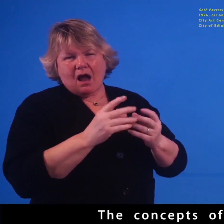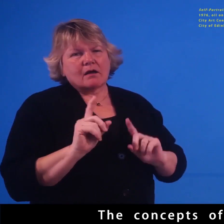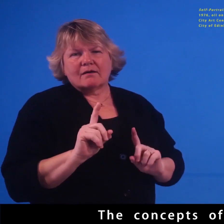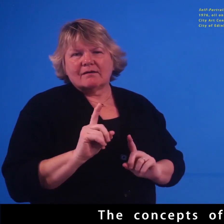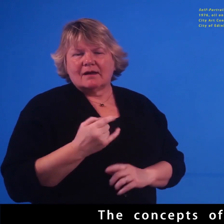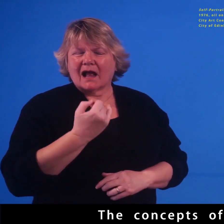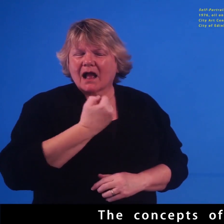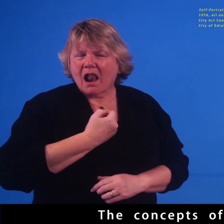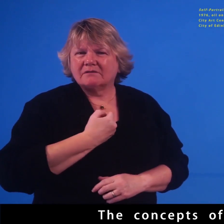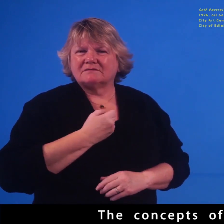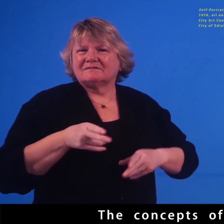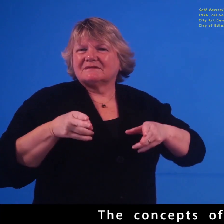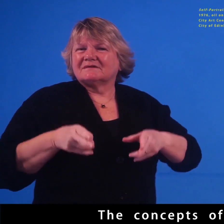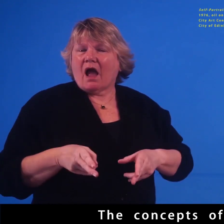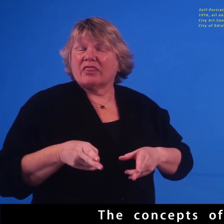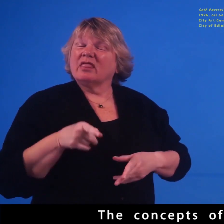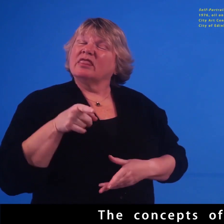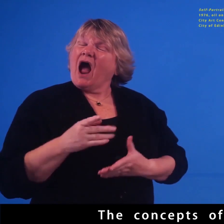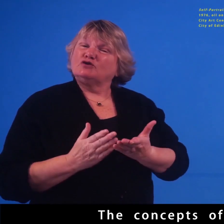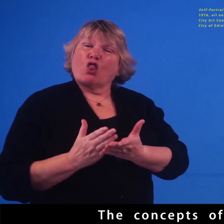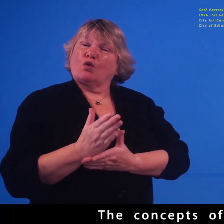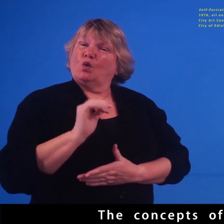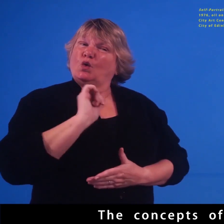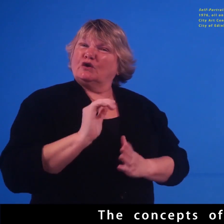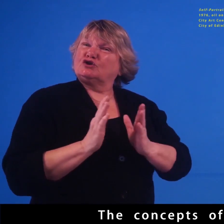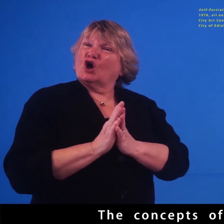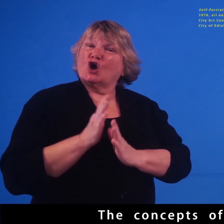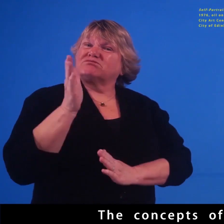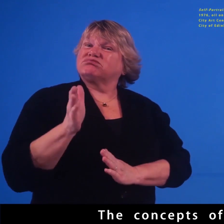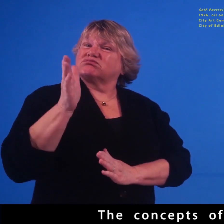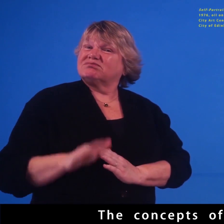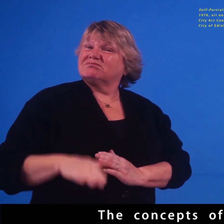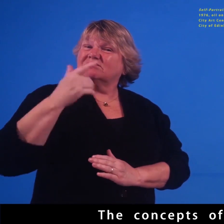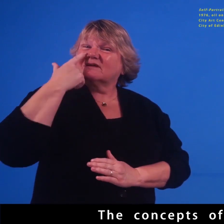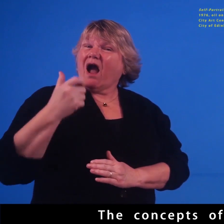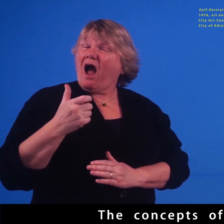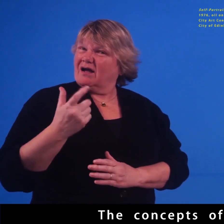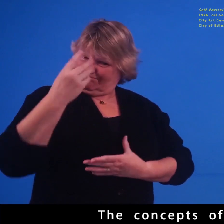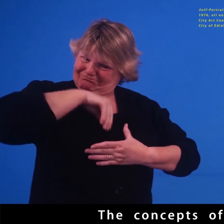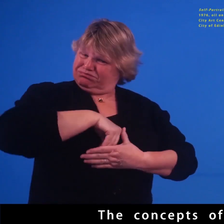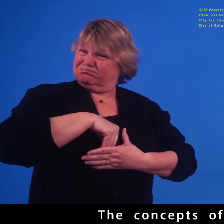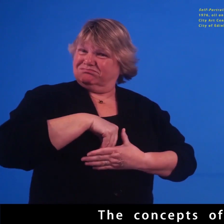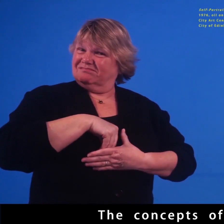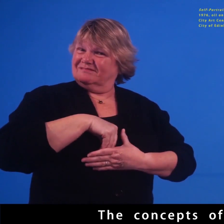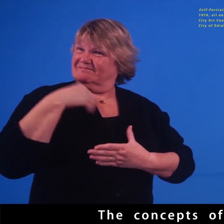The concepts of guilt and death deeply embedded since his church-going youth.